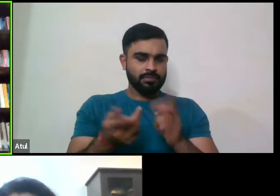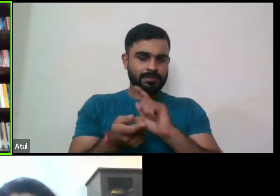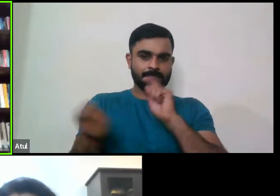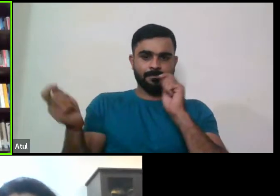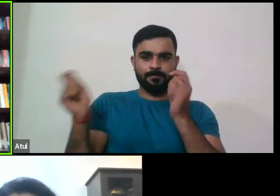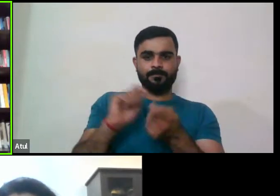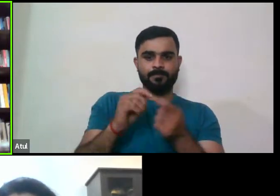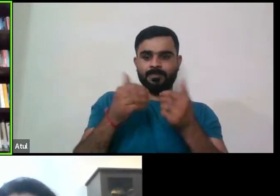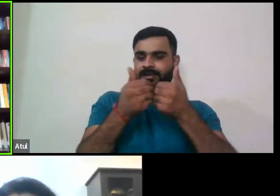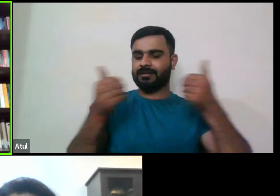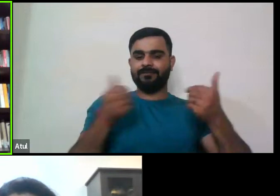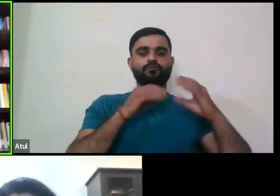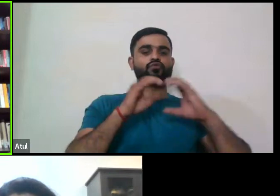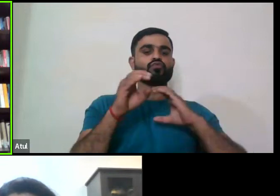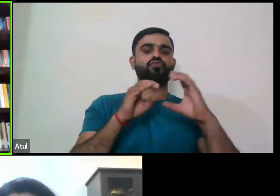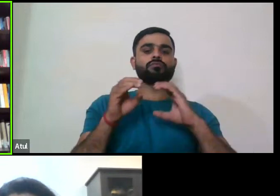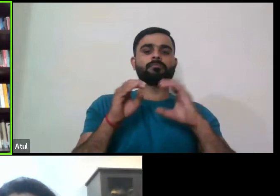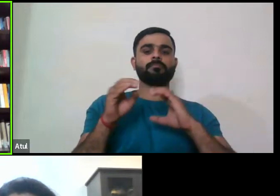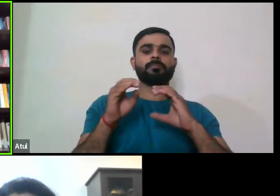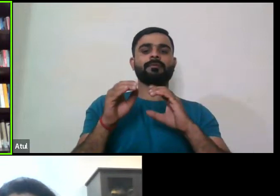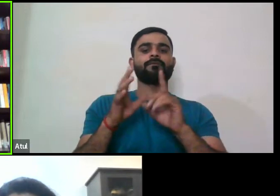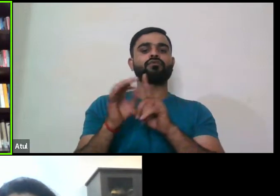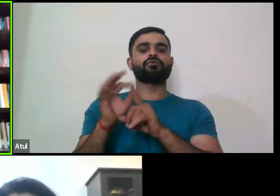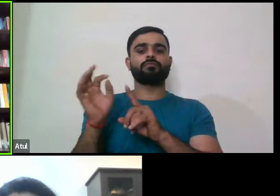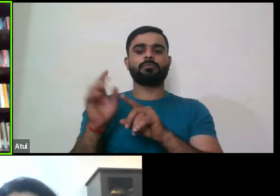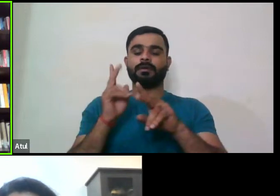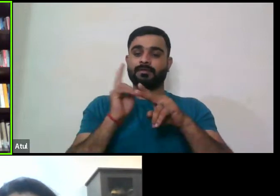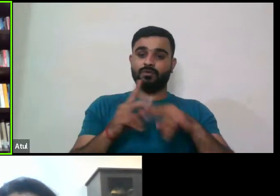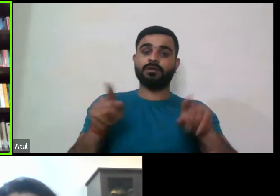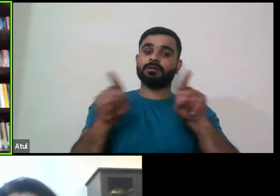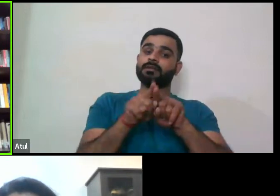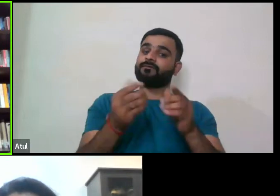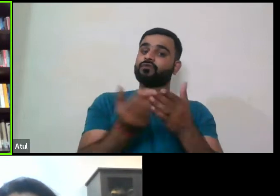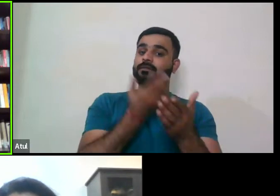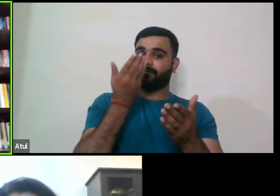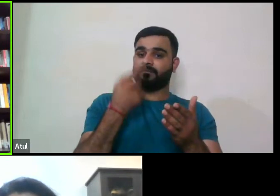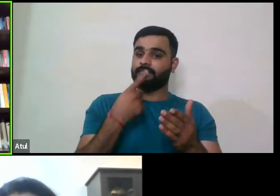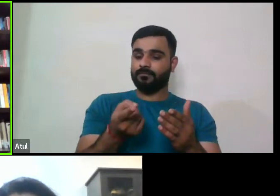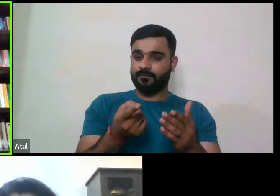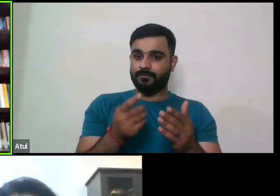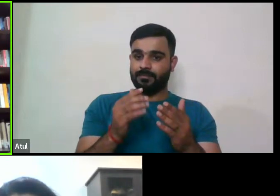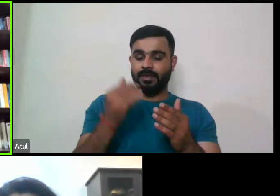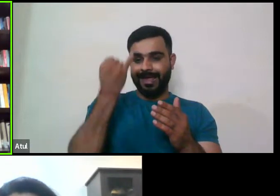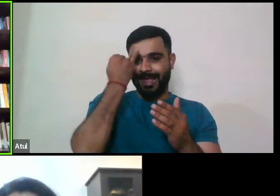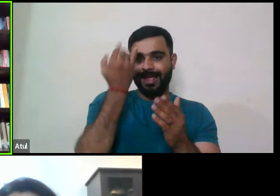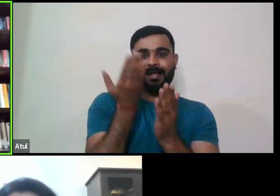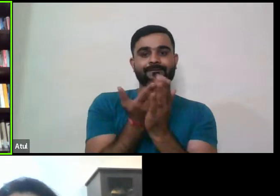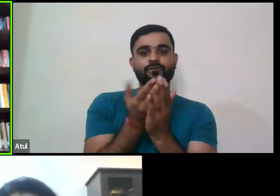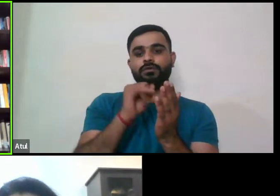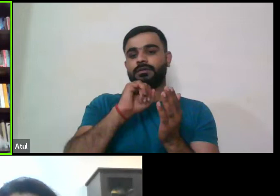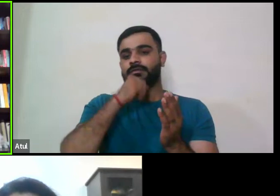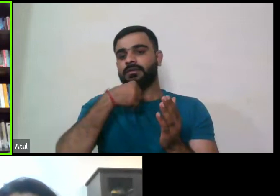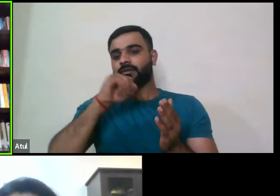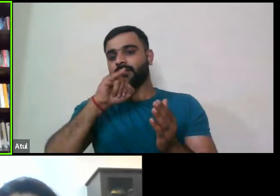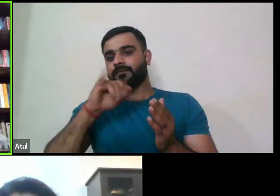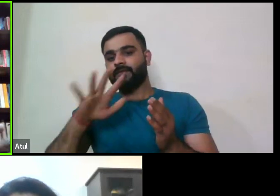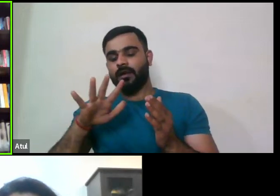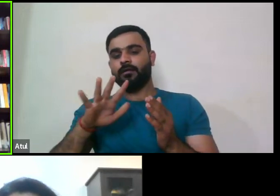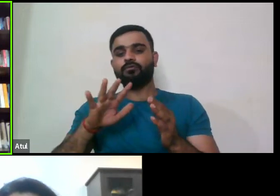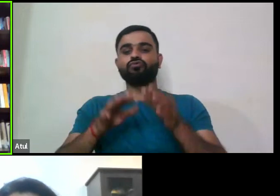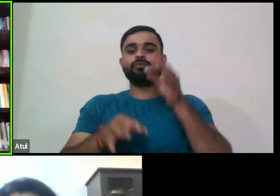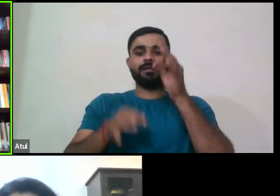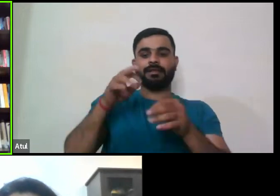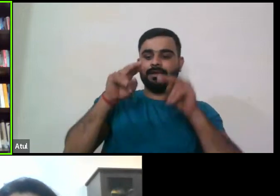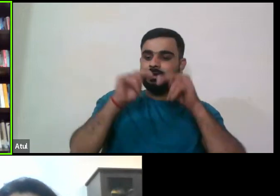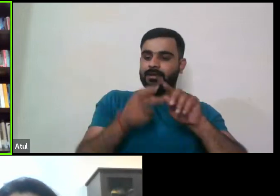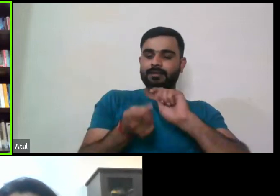it's the separate conversation about what might be done there. But just to say, so therefore, this idea that 65 is when judges need